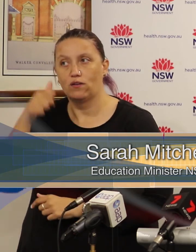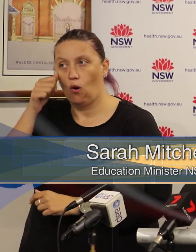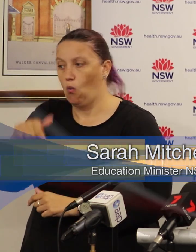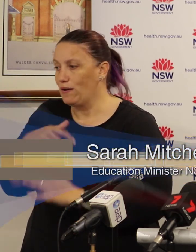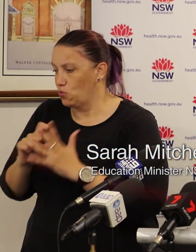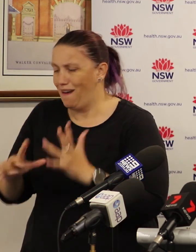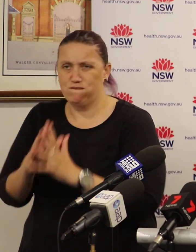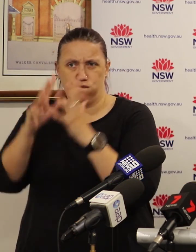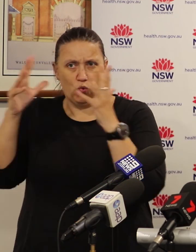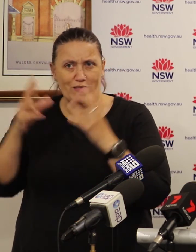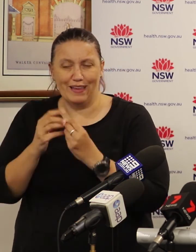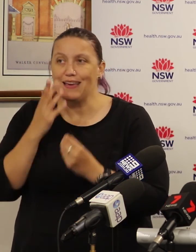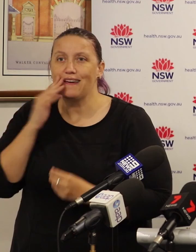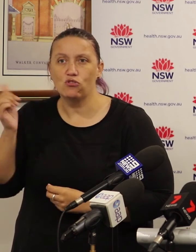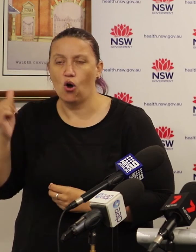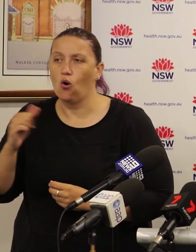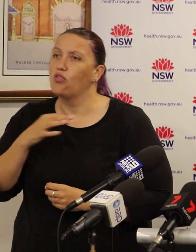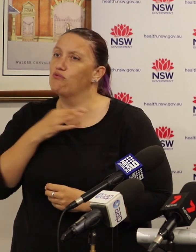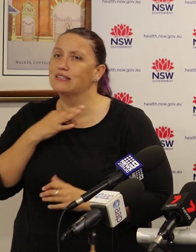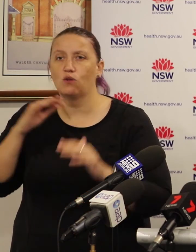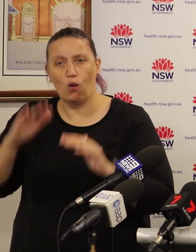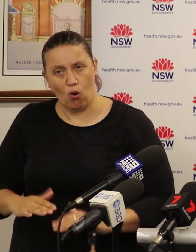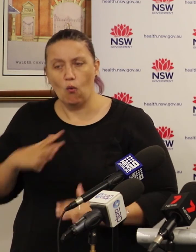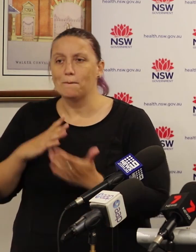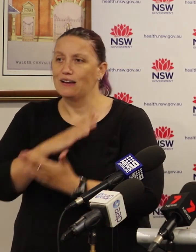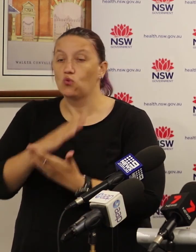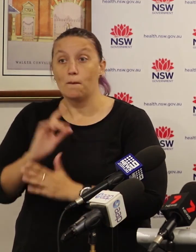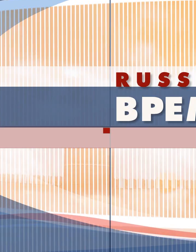can, even though the risk is low, to ensure the safety of our